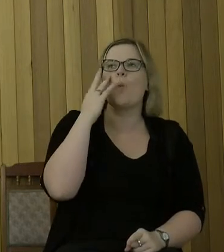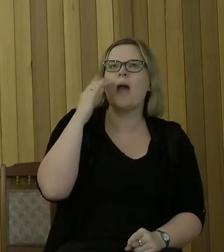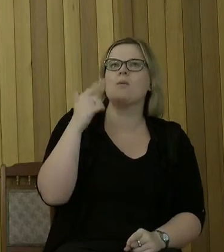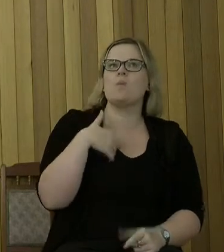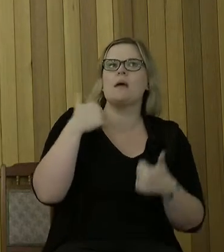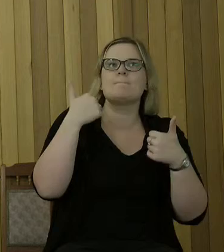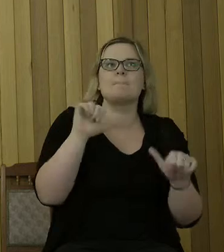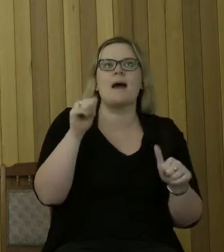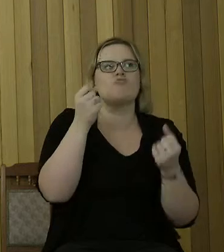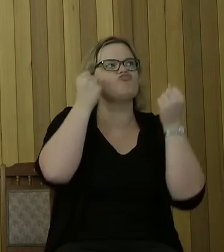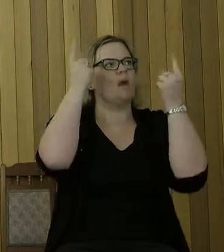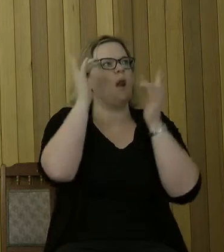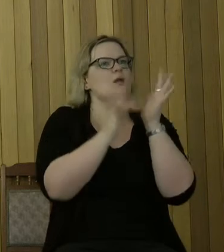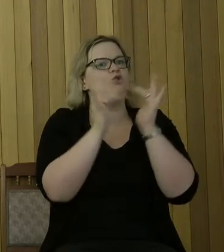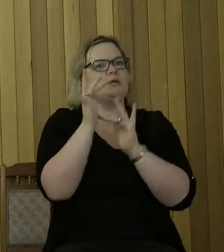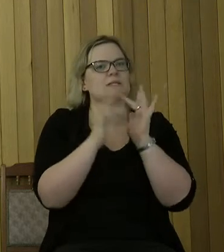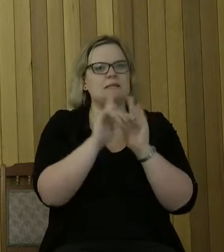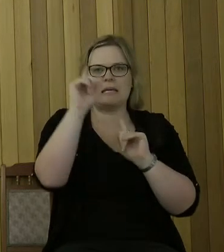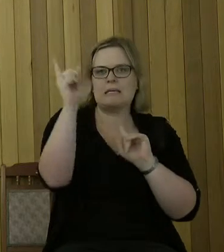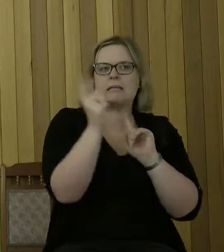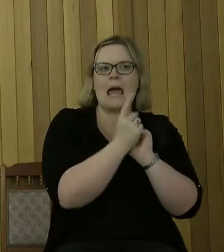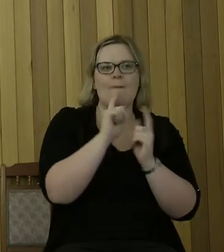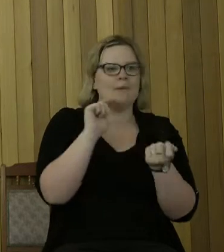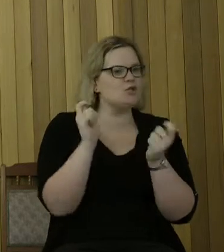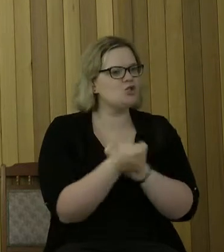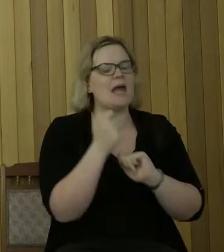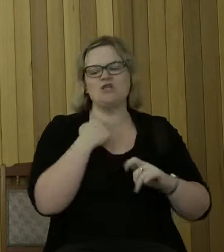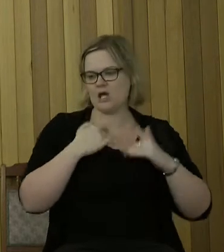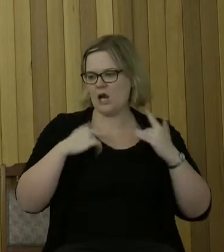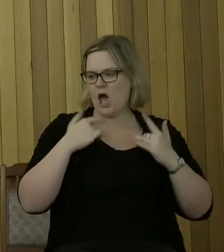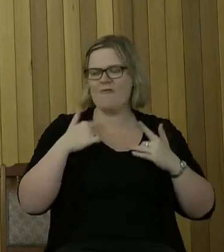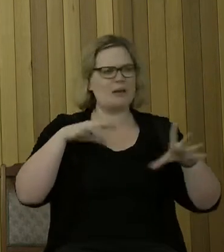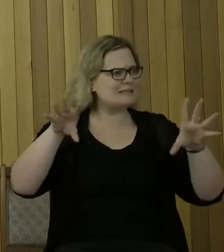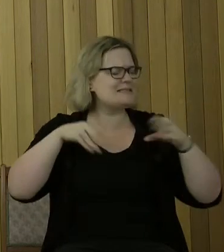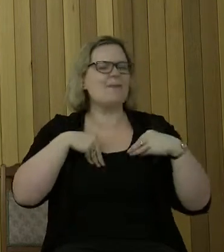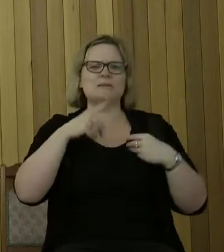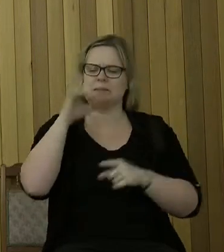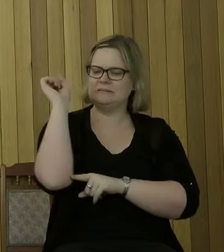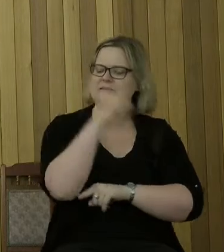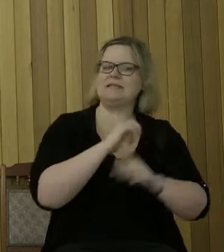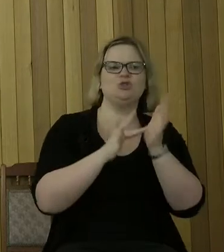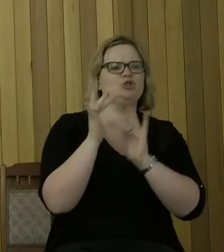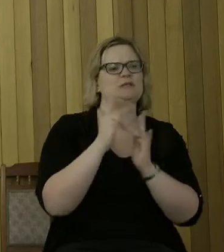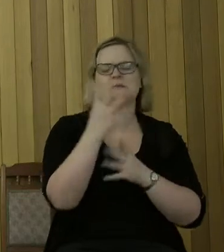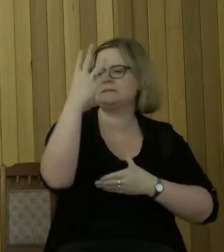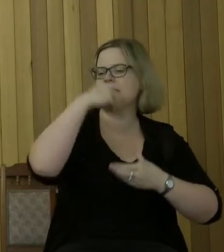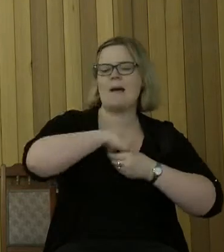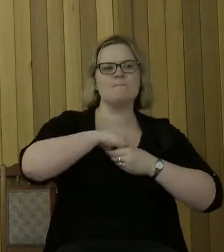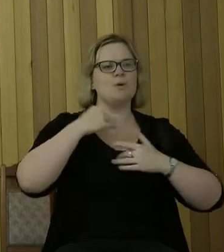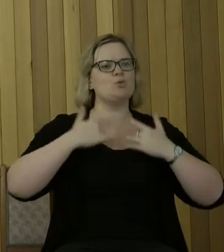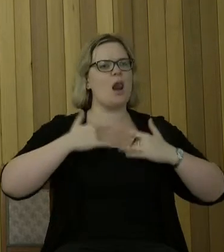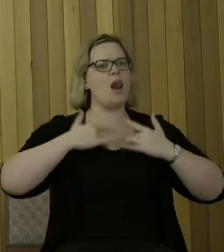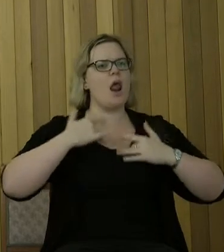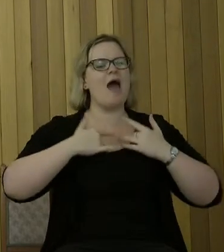Jesus Christ. When he changed our lives, when we accepted him and opened that door and we said, Jesus, come into our life.